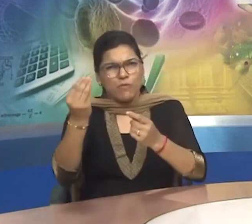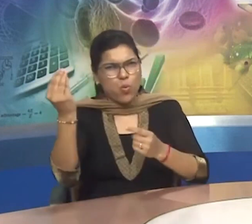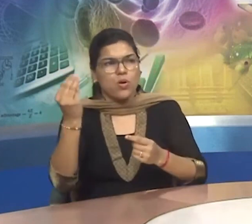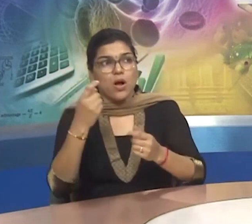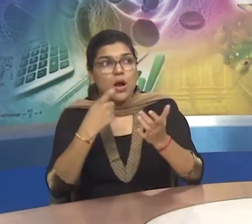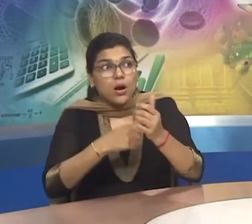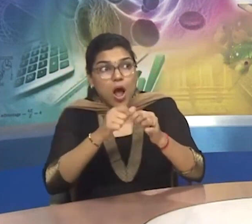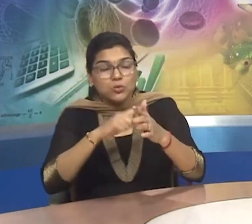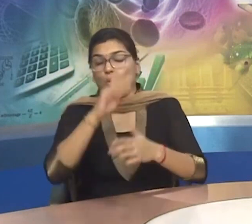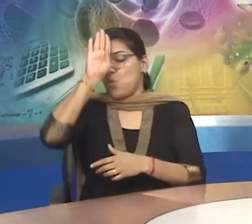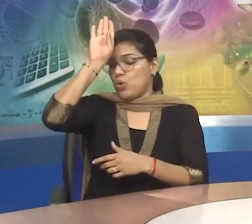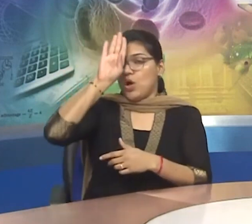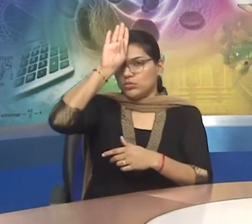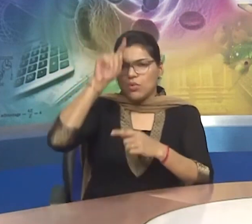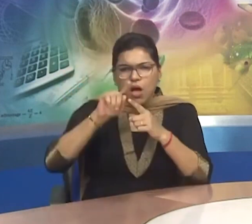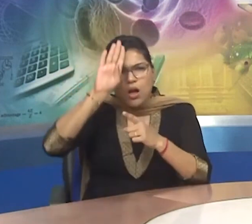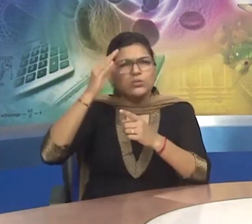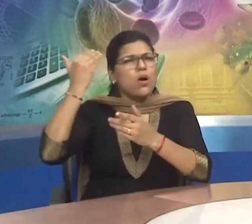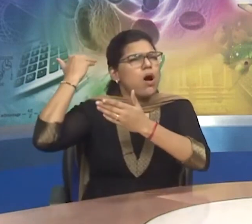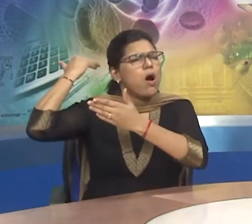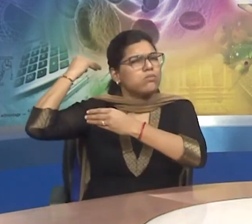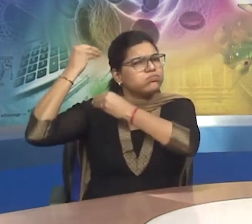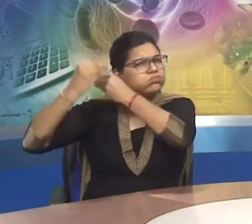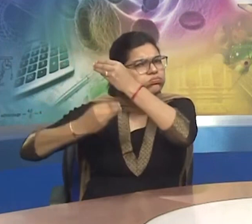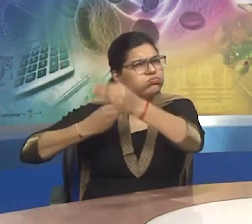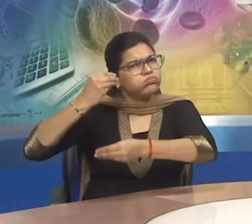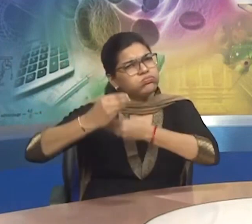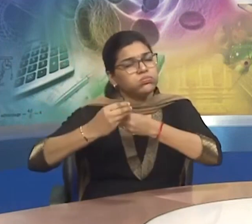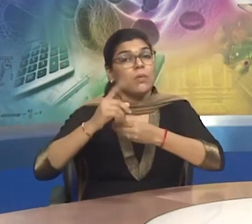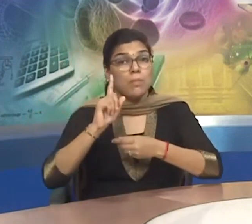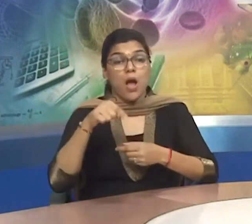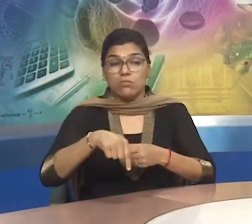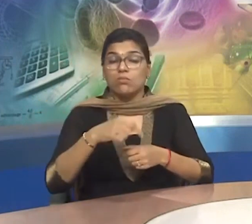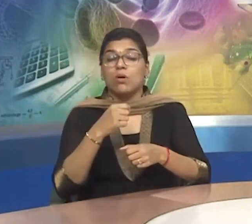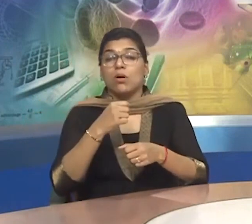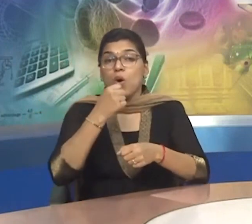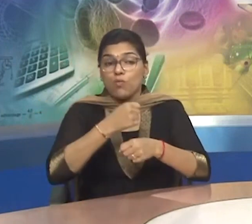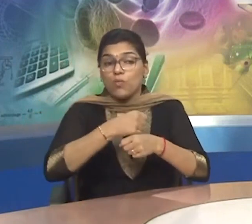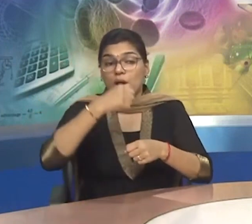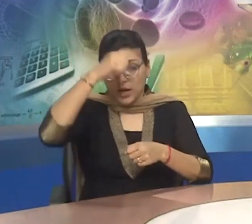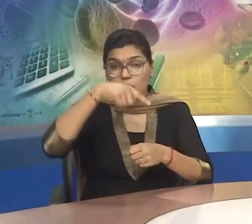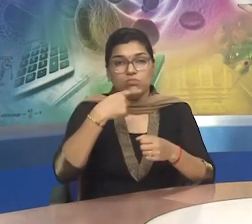and also the citizens of India are not allowed to take any other title from foreign